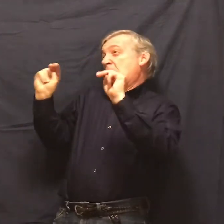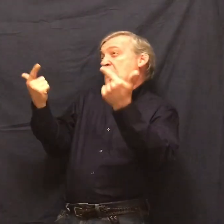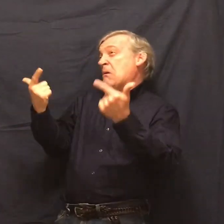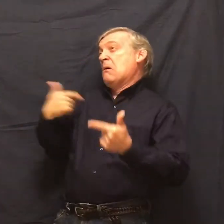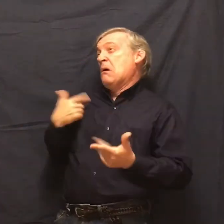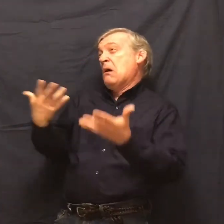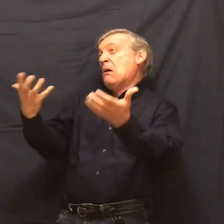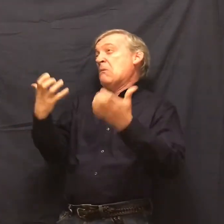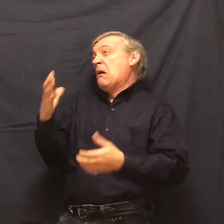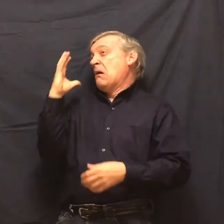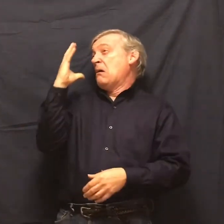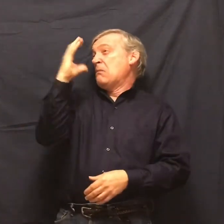here.